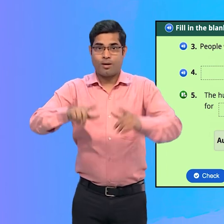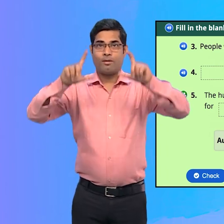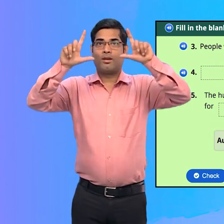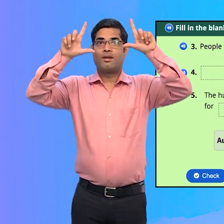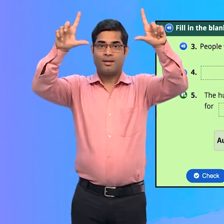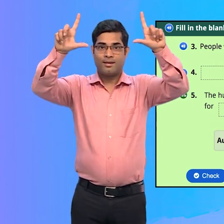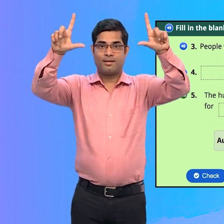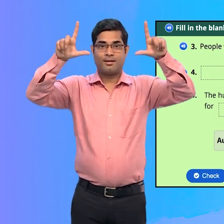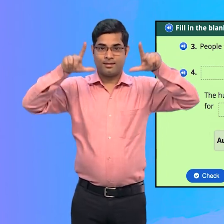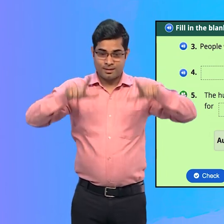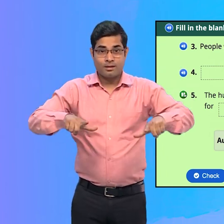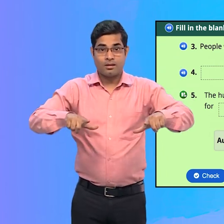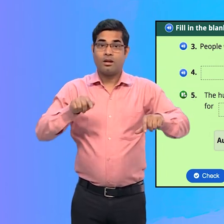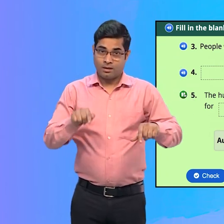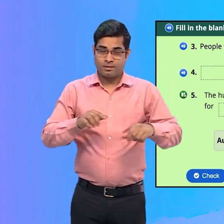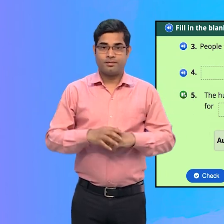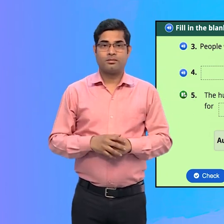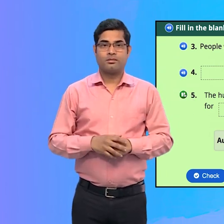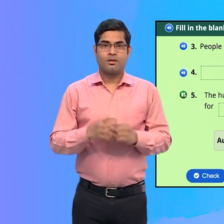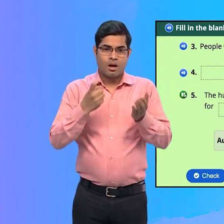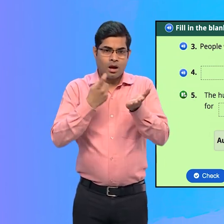is reserved for blank.